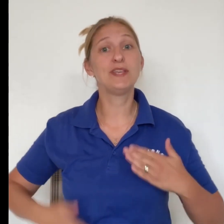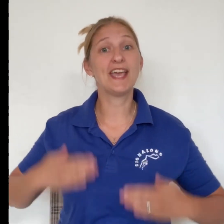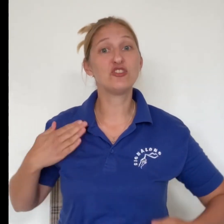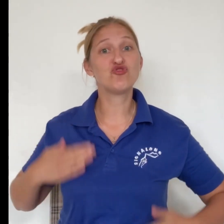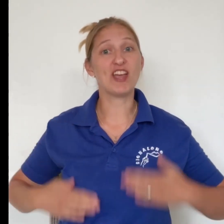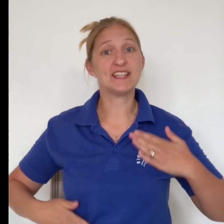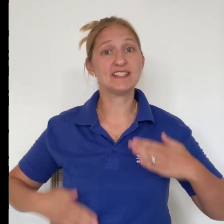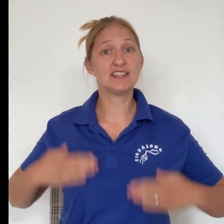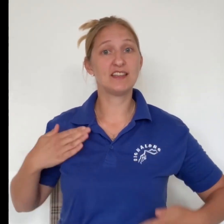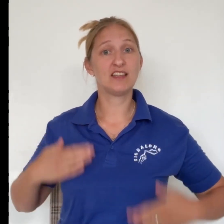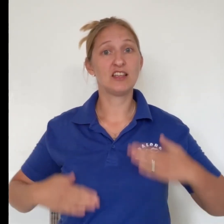get dressed.